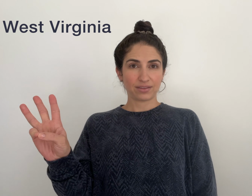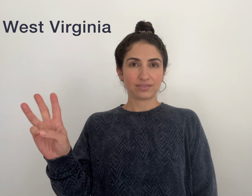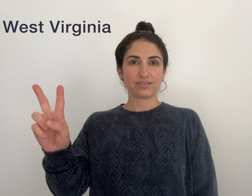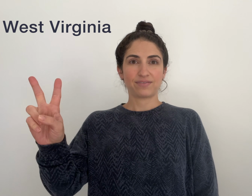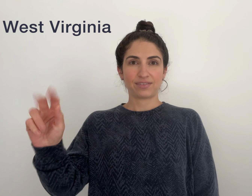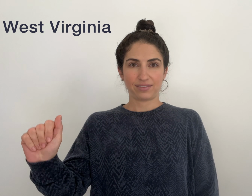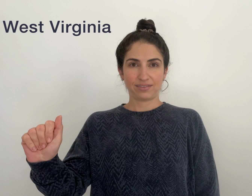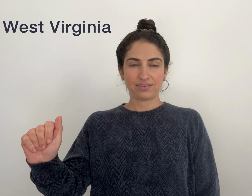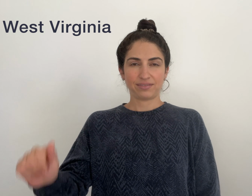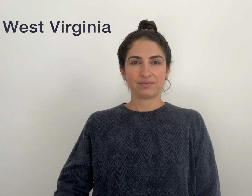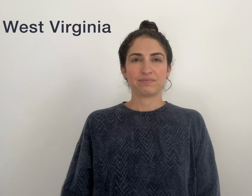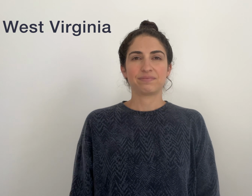West Virginia,